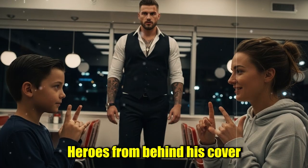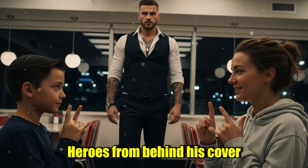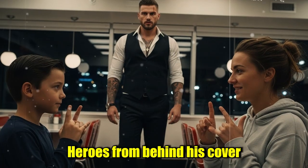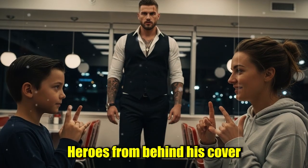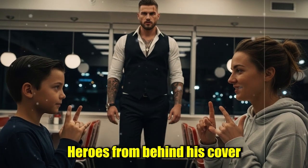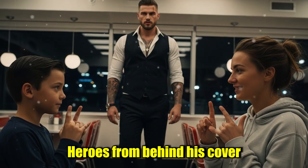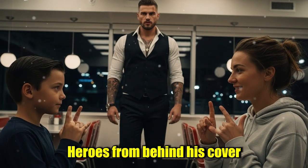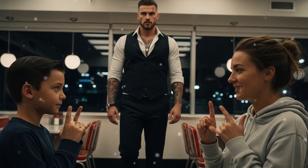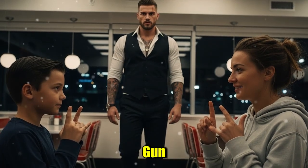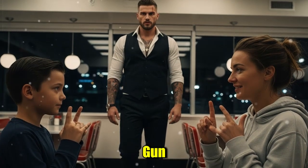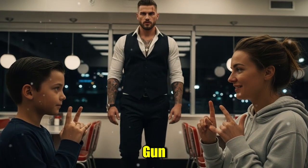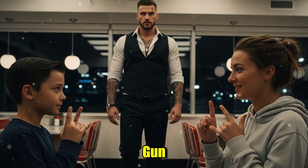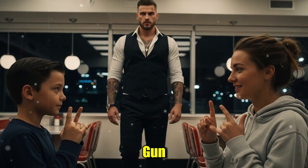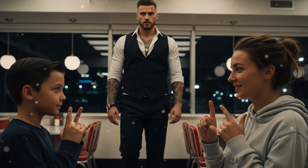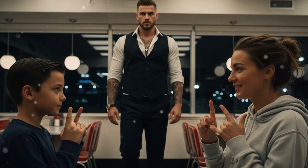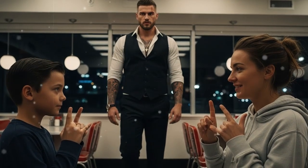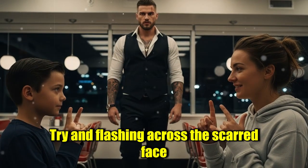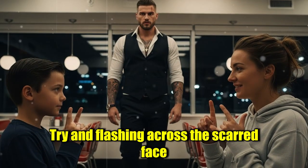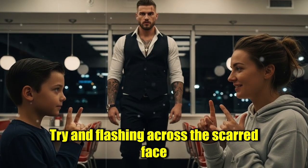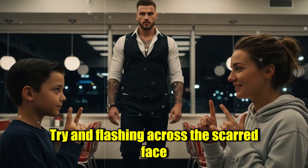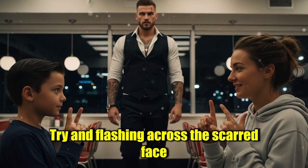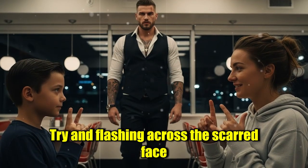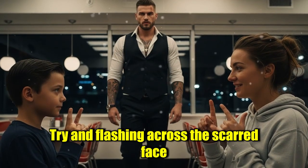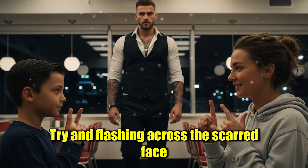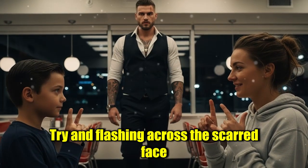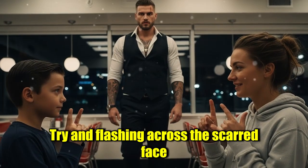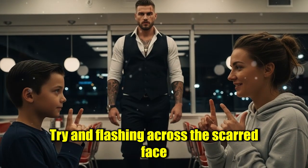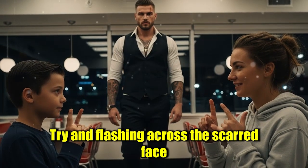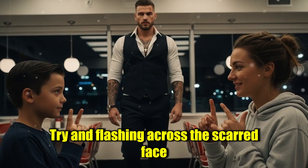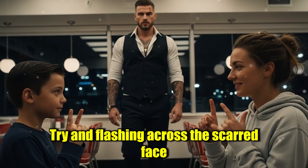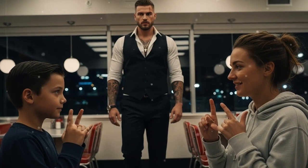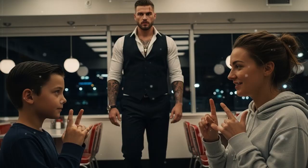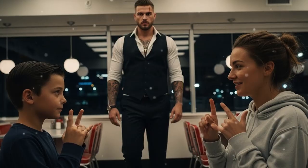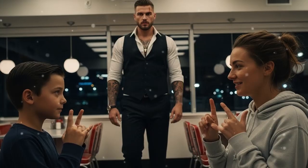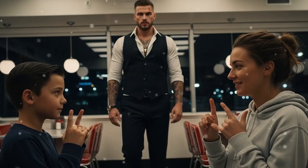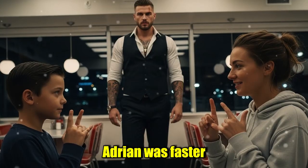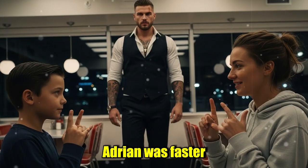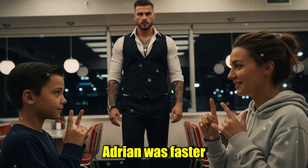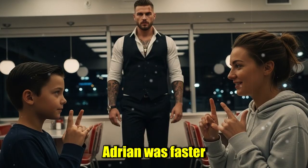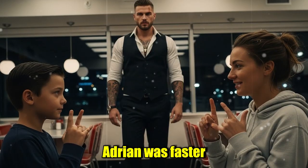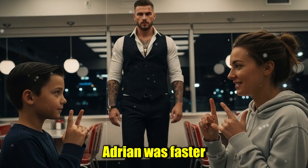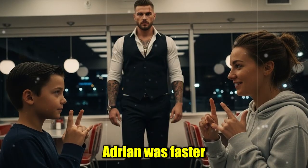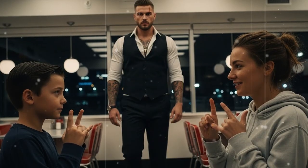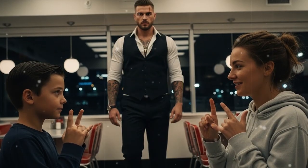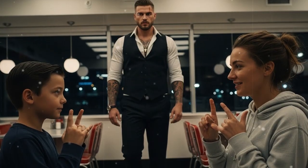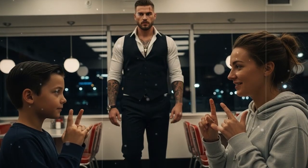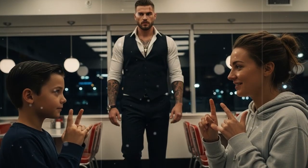from behind his cover, gun raised, triumph flashing across his scarred face. Adrian was faster. The